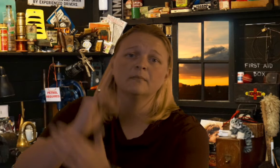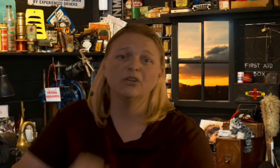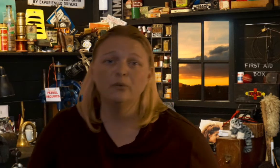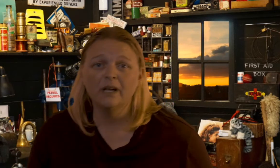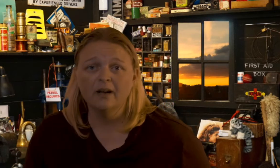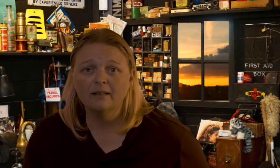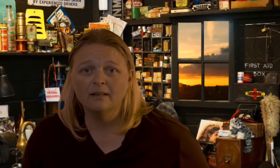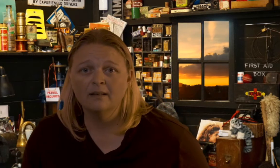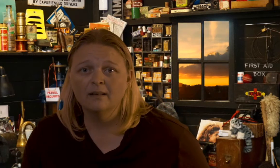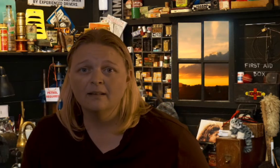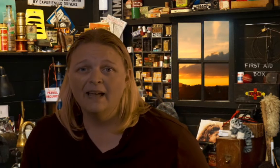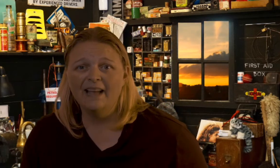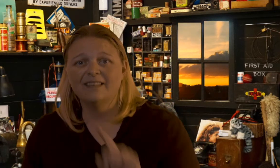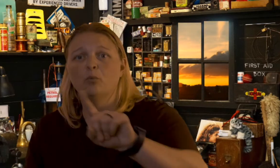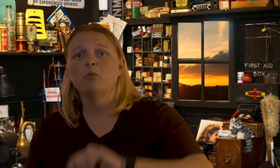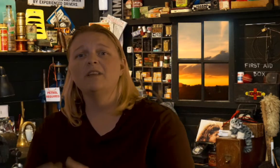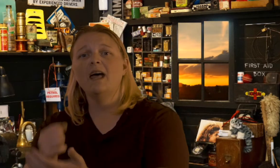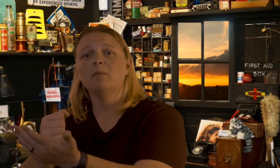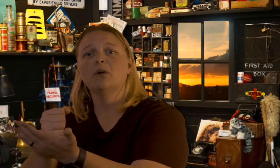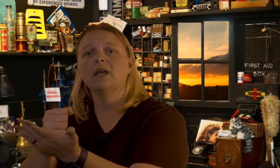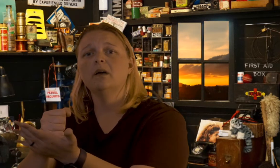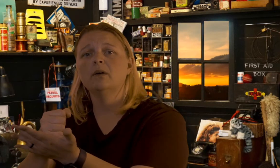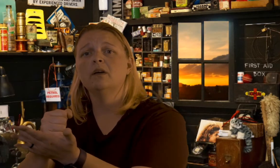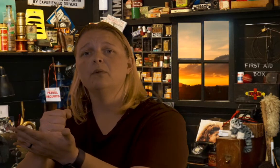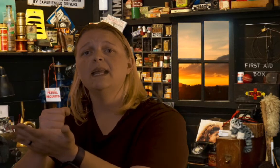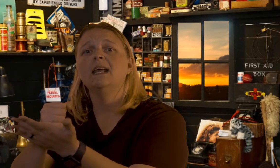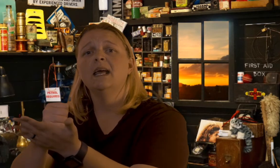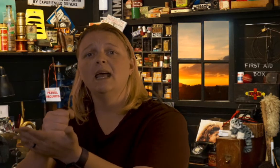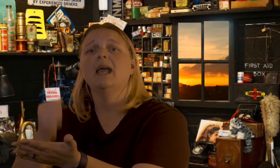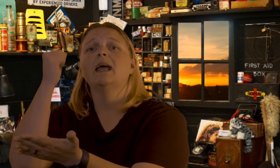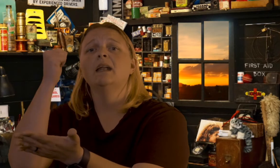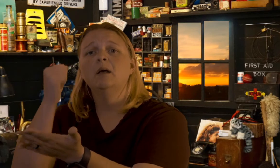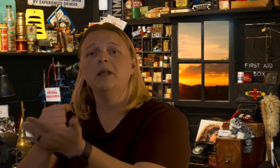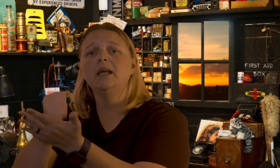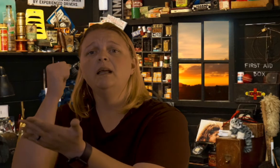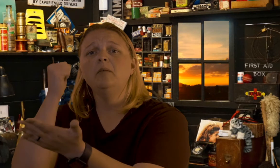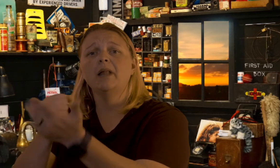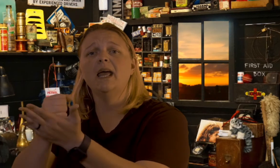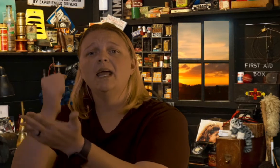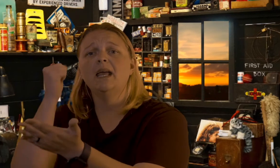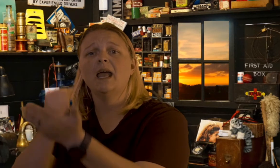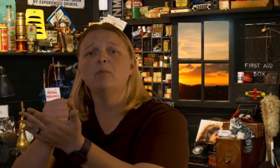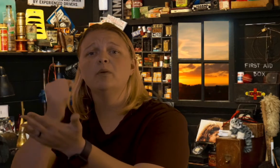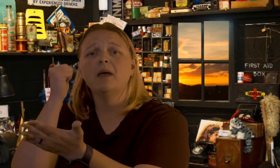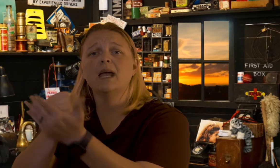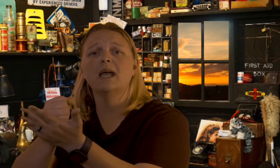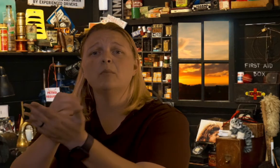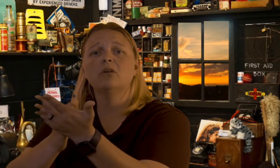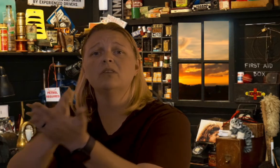Did you hear it? Excellent. One more time. Here we go. Ready? And bling bling, hammer with my hammer,